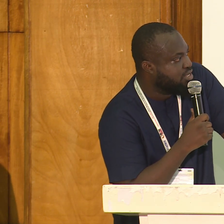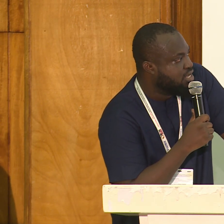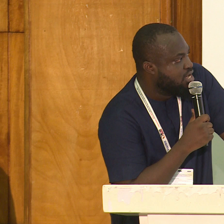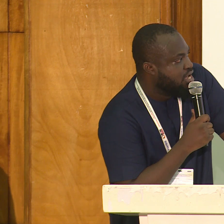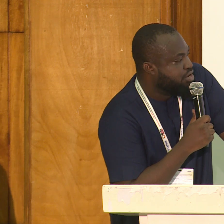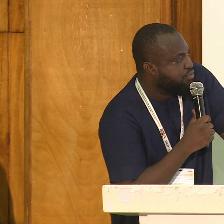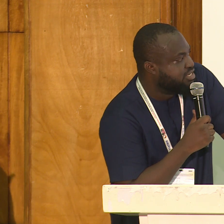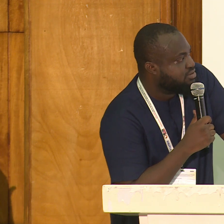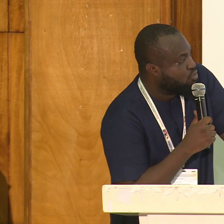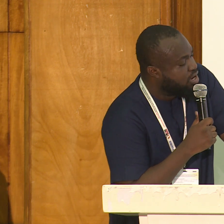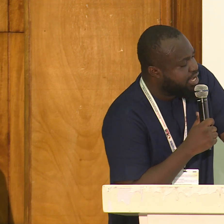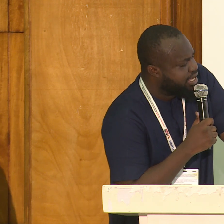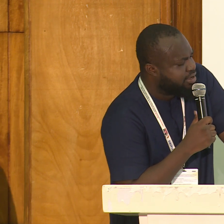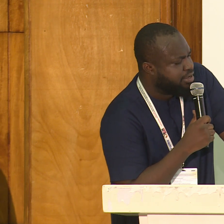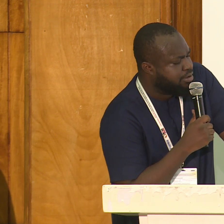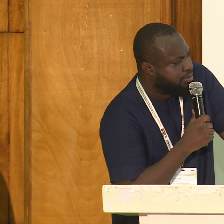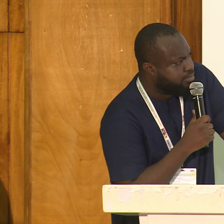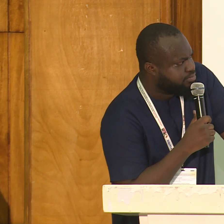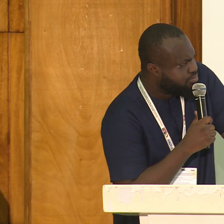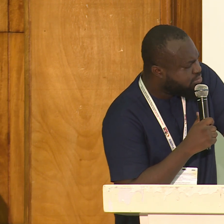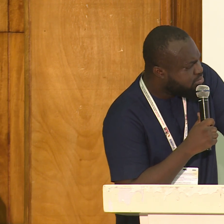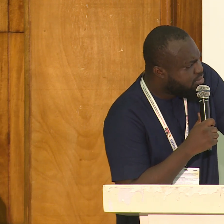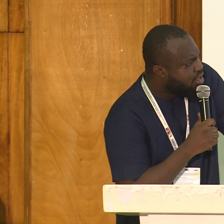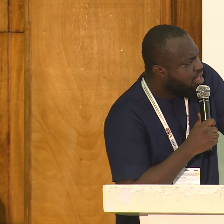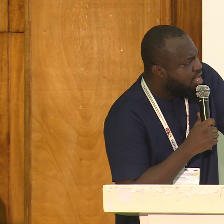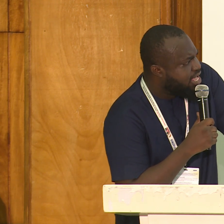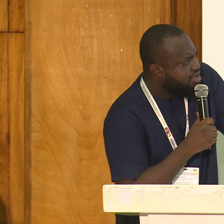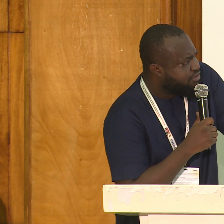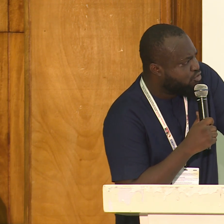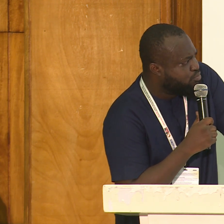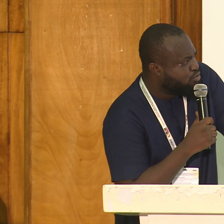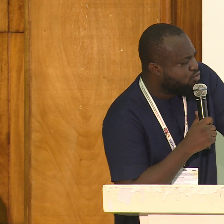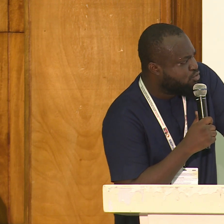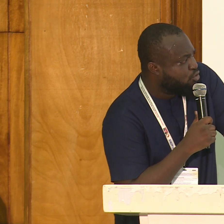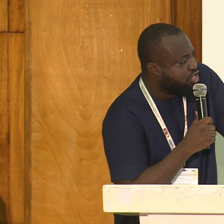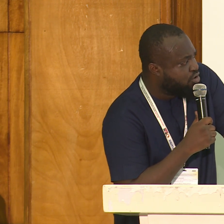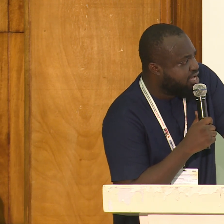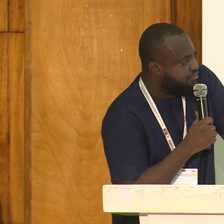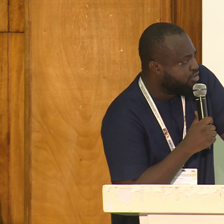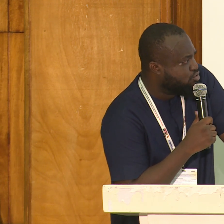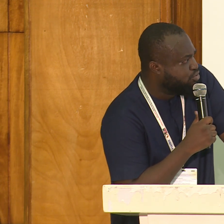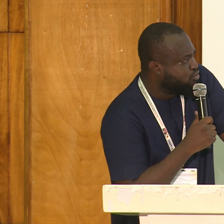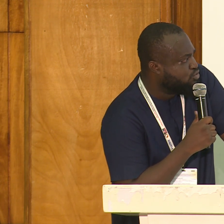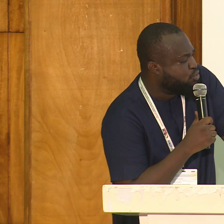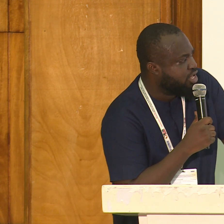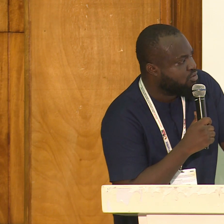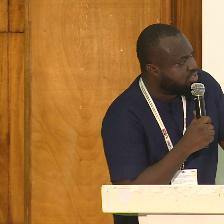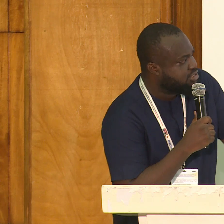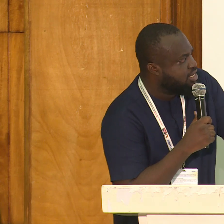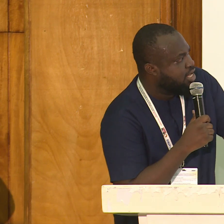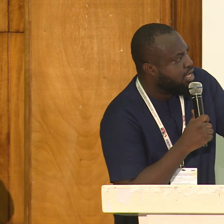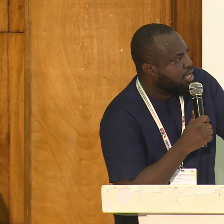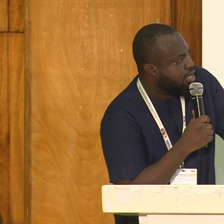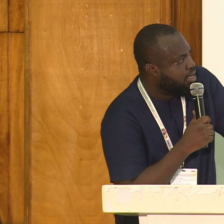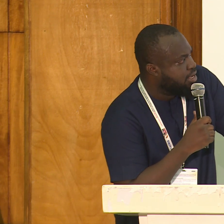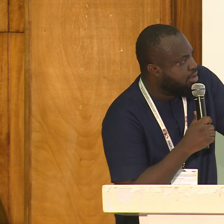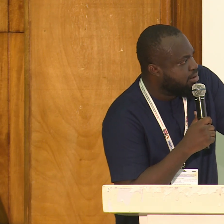also be the reason why the FSWs or the younger FSWs were not